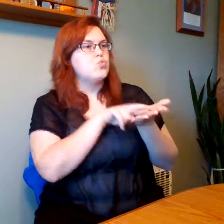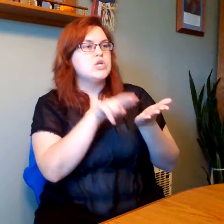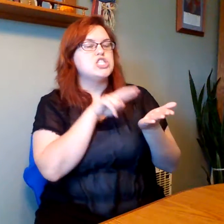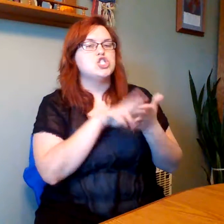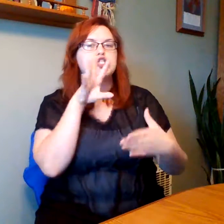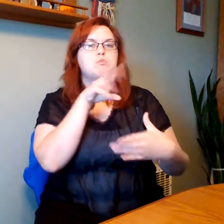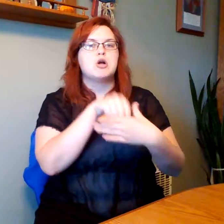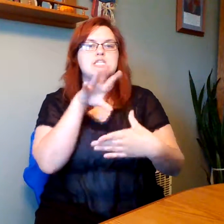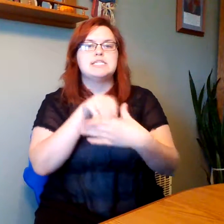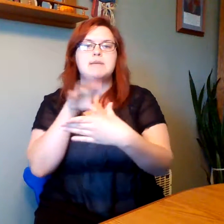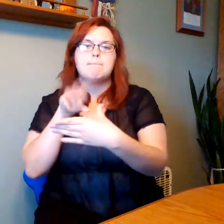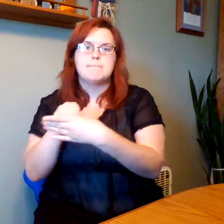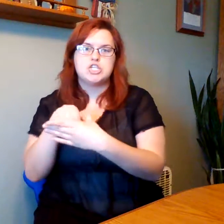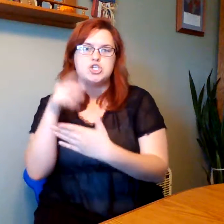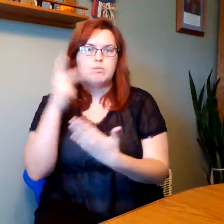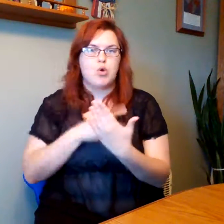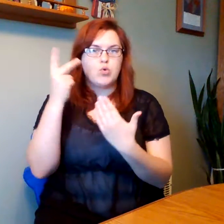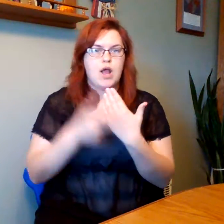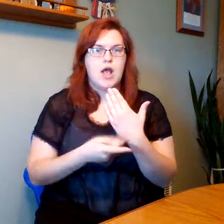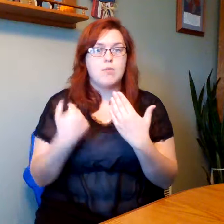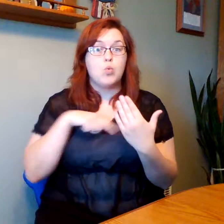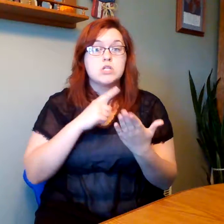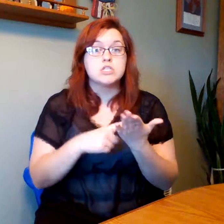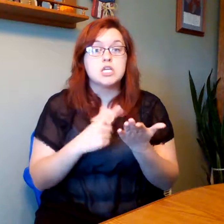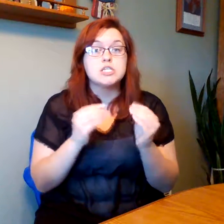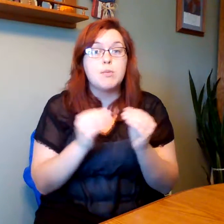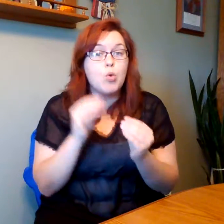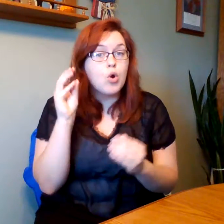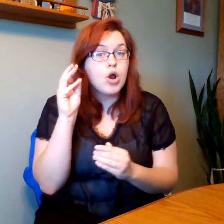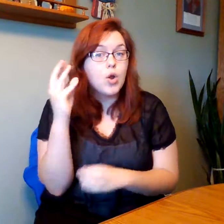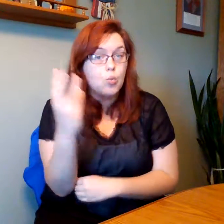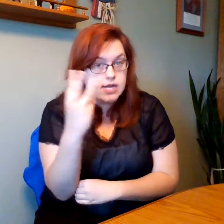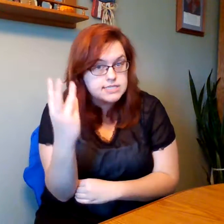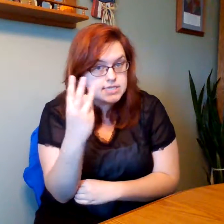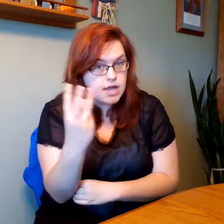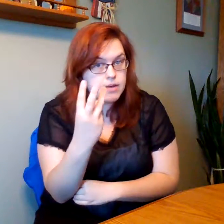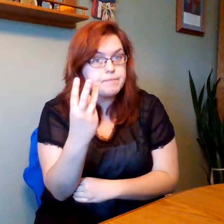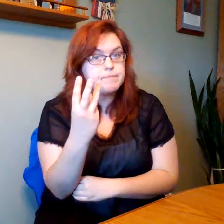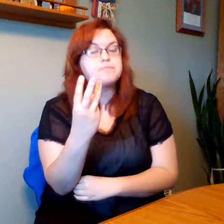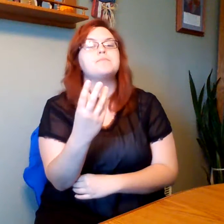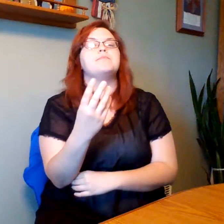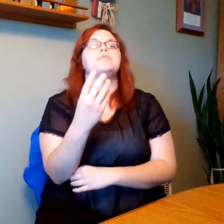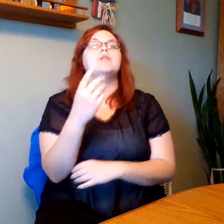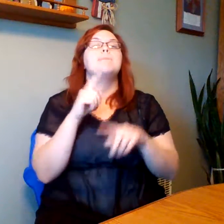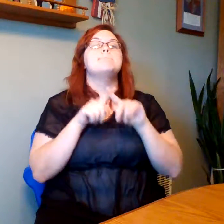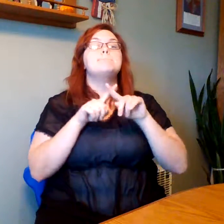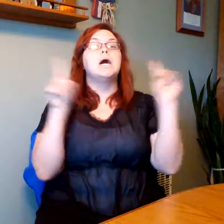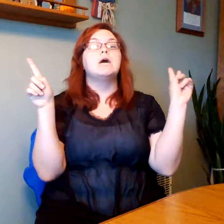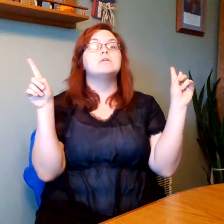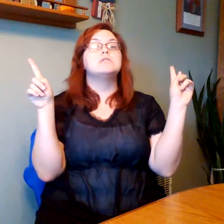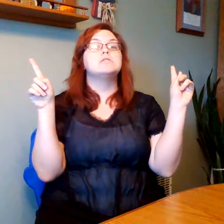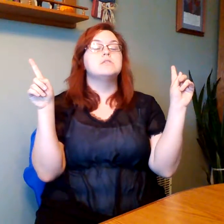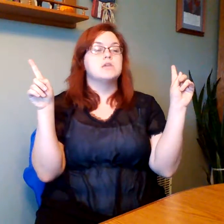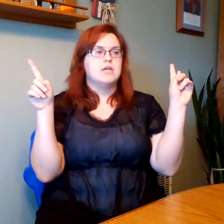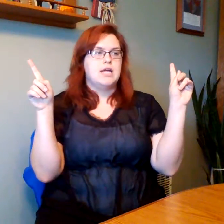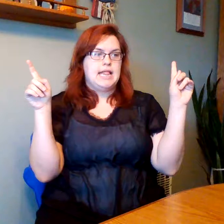little bit more about this on Wednesday, but for now, by virtue of department policy, the introductory and mid-level